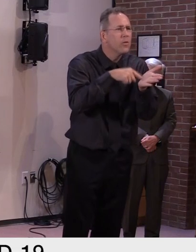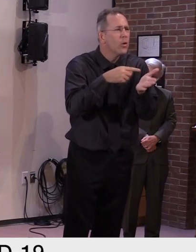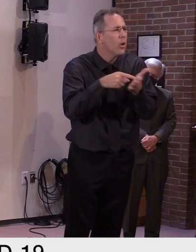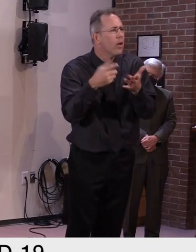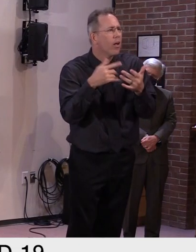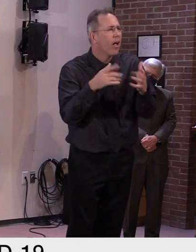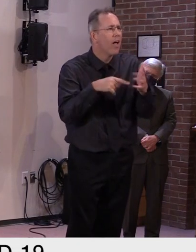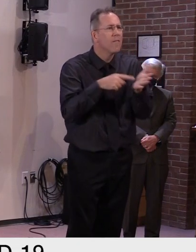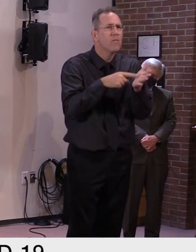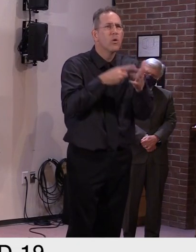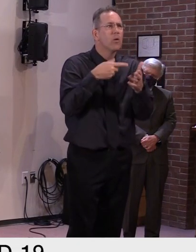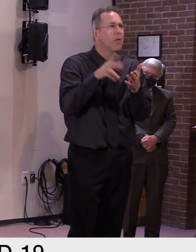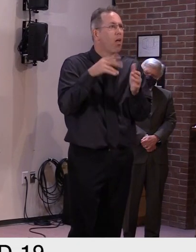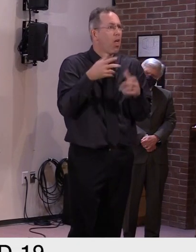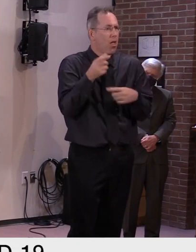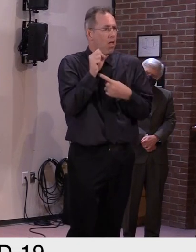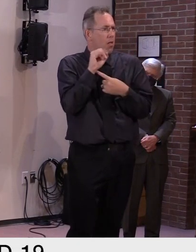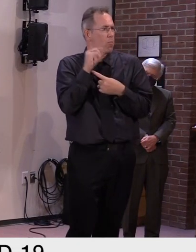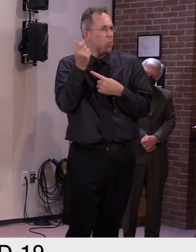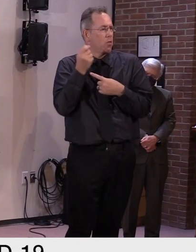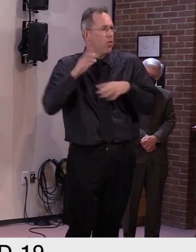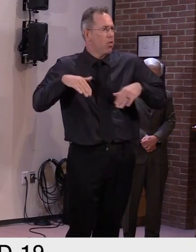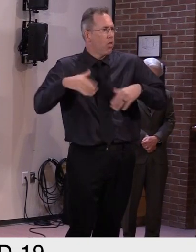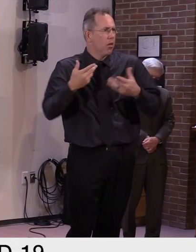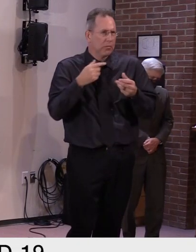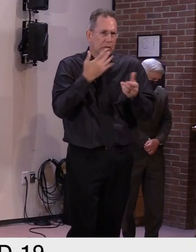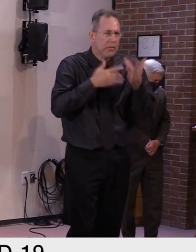If there's no additional stimulus